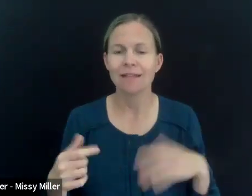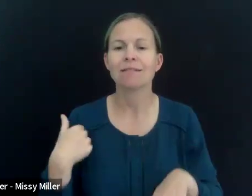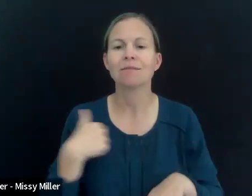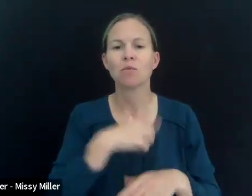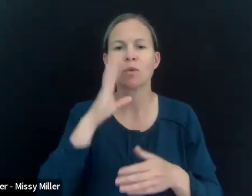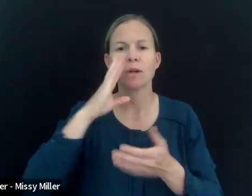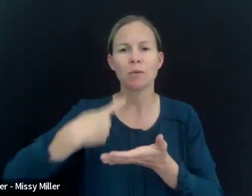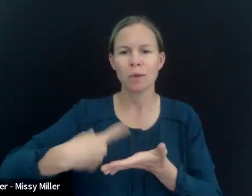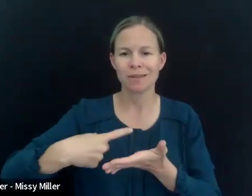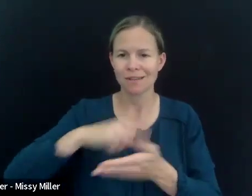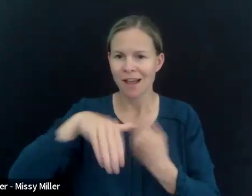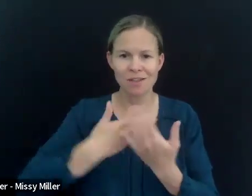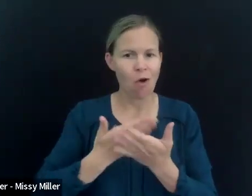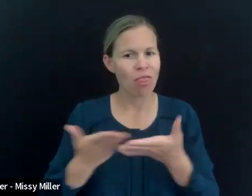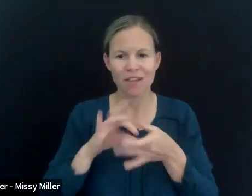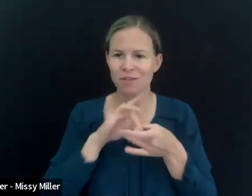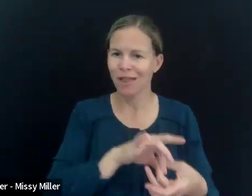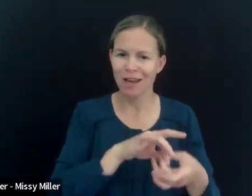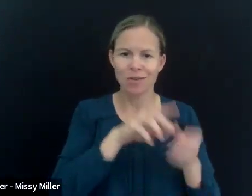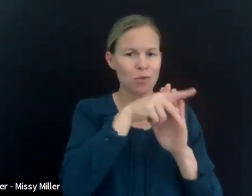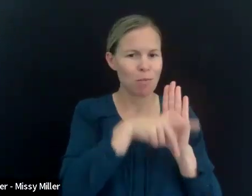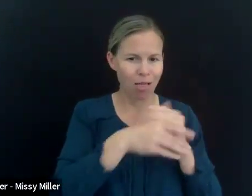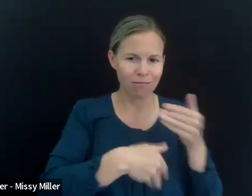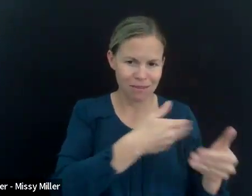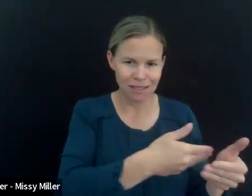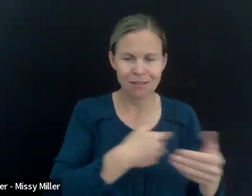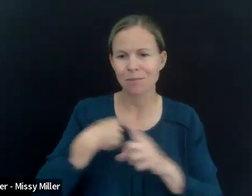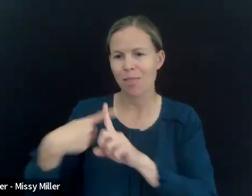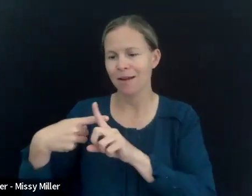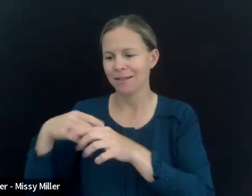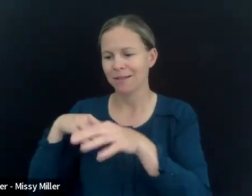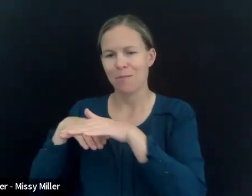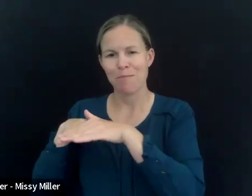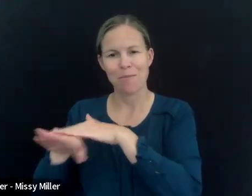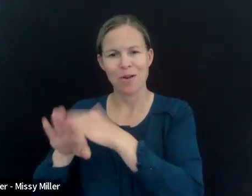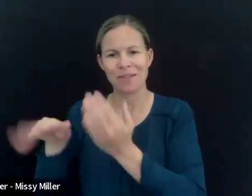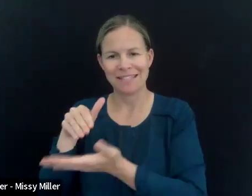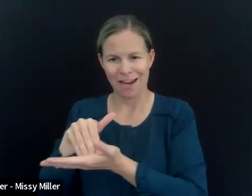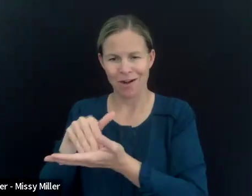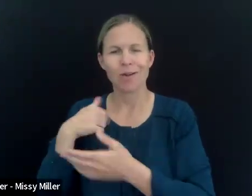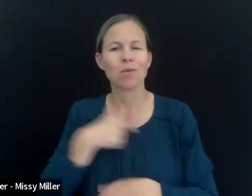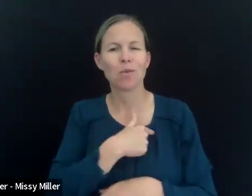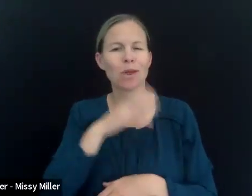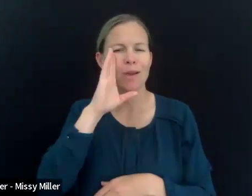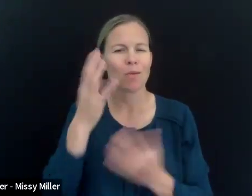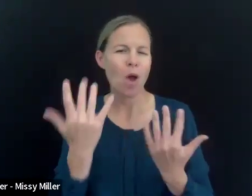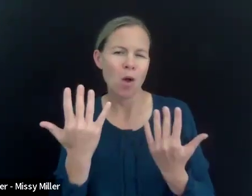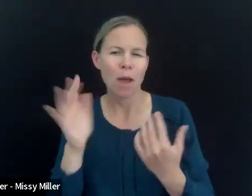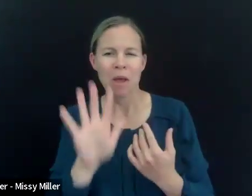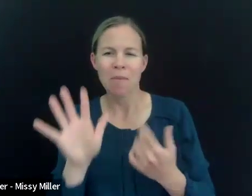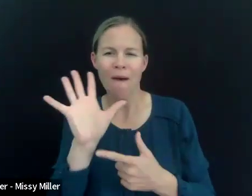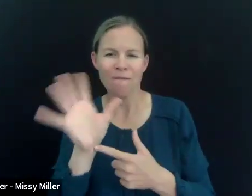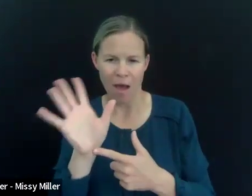talking all things policy and birth centers. We're going to give folks about 5 minutes to stream into the room. We